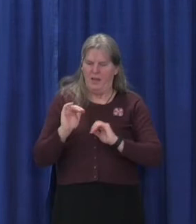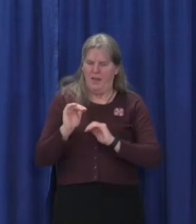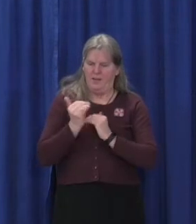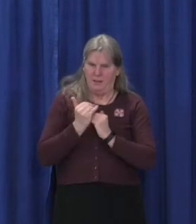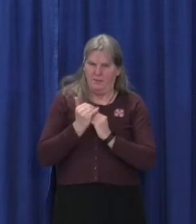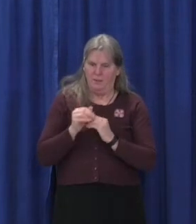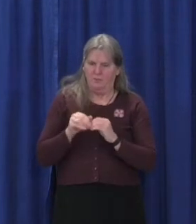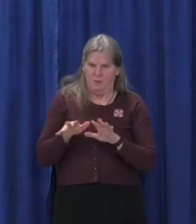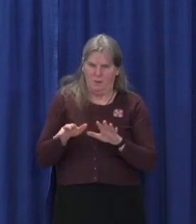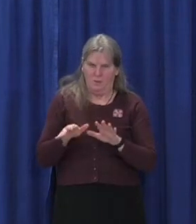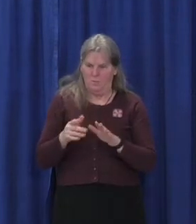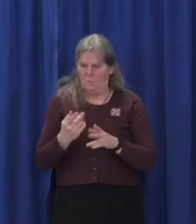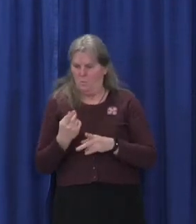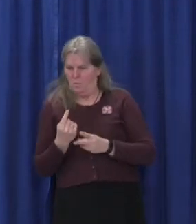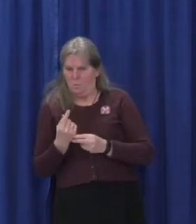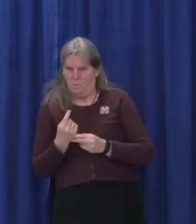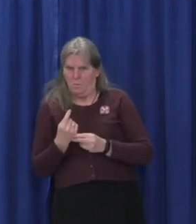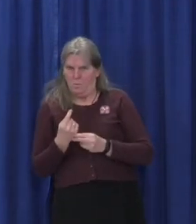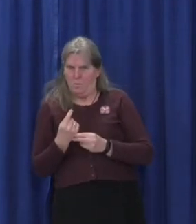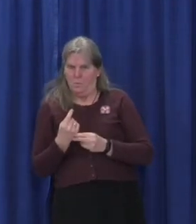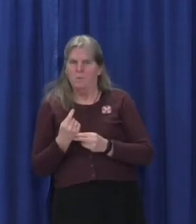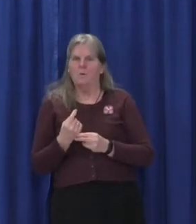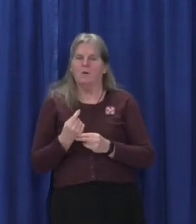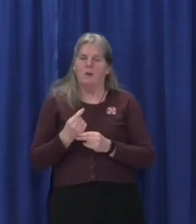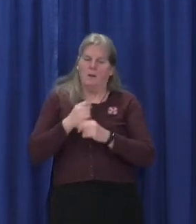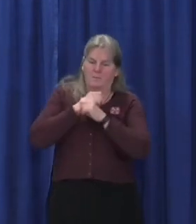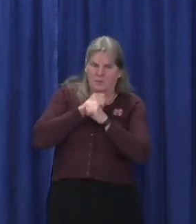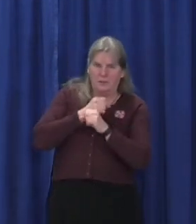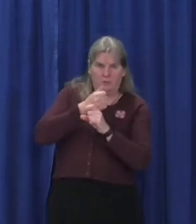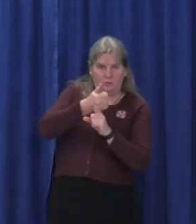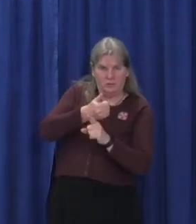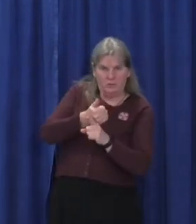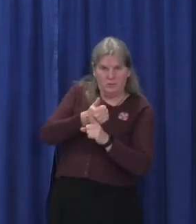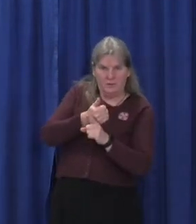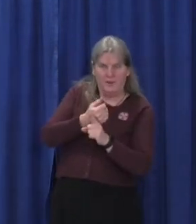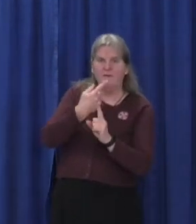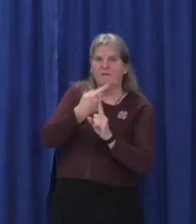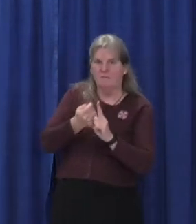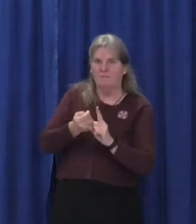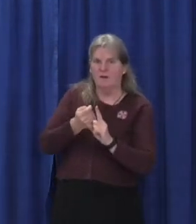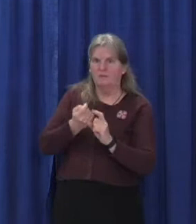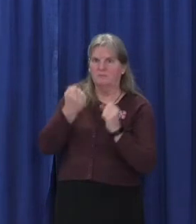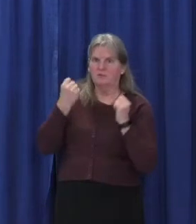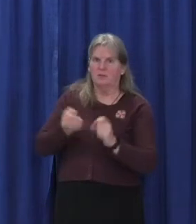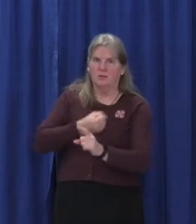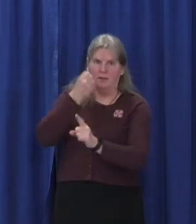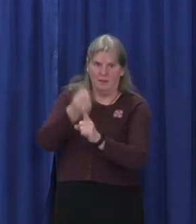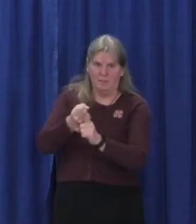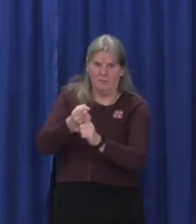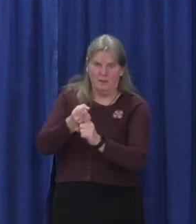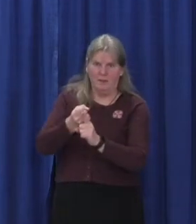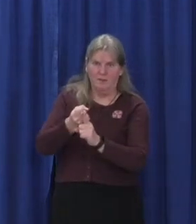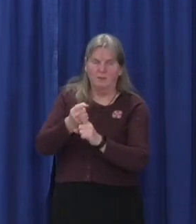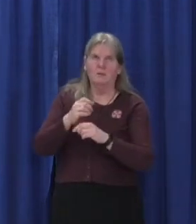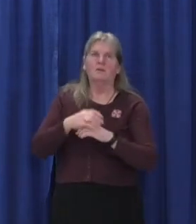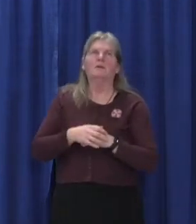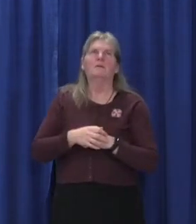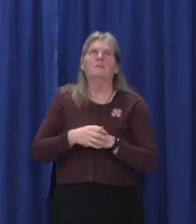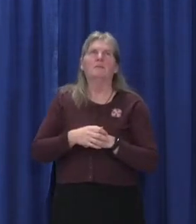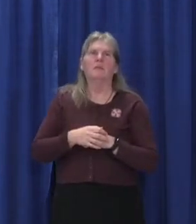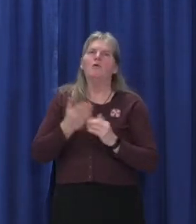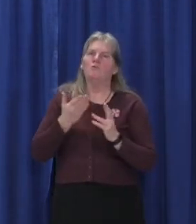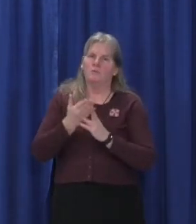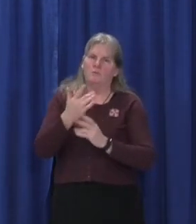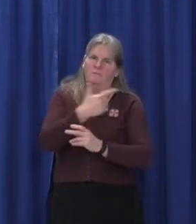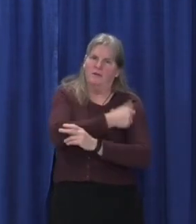spread and to protect ourselves from severe outcomes through vaccination. One thing I've seen